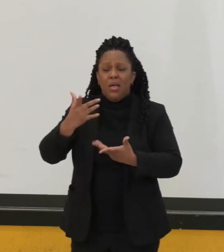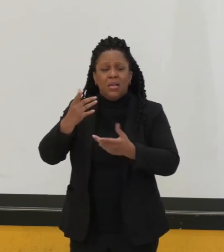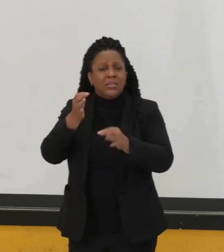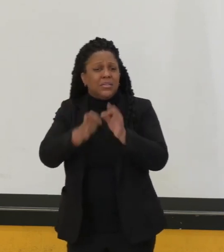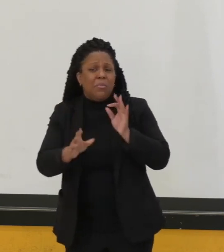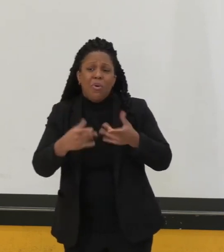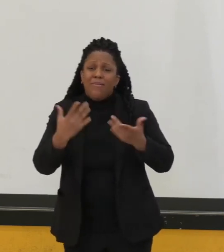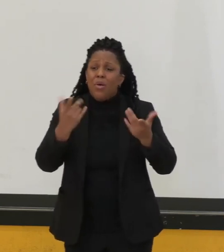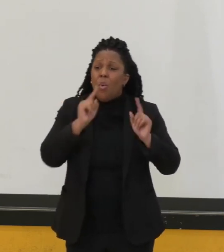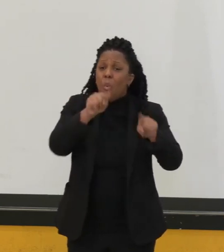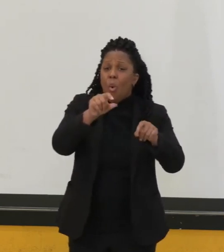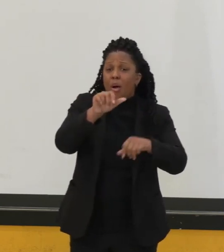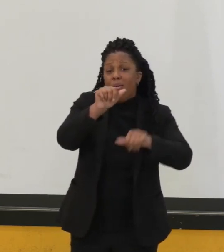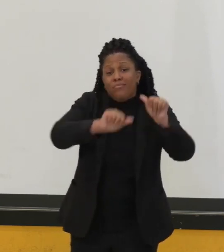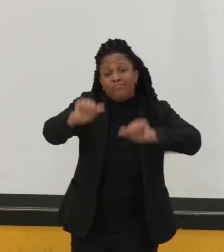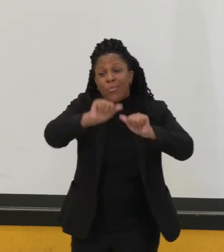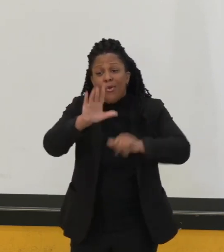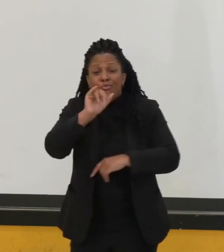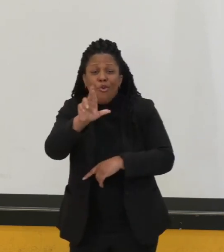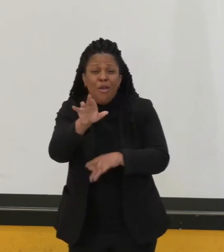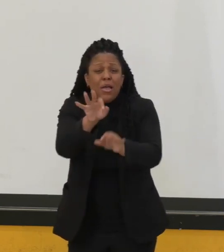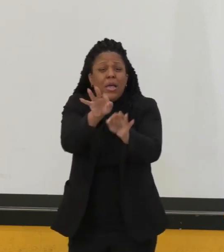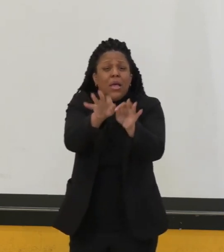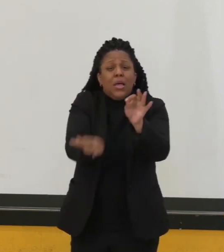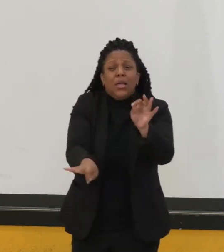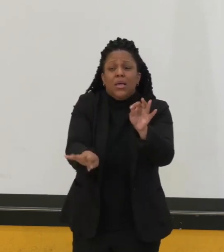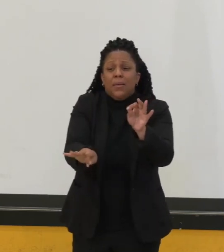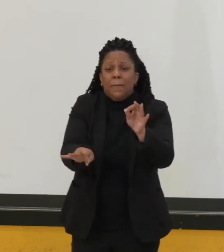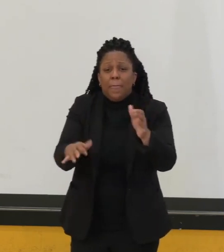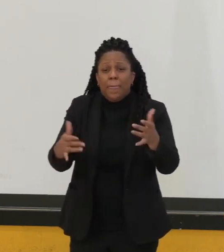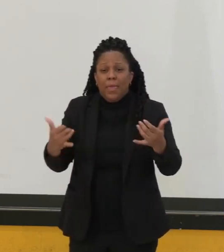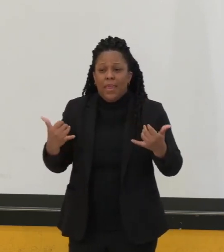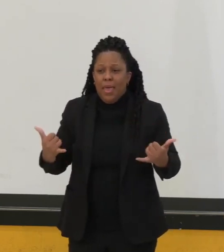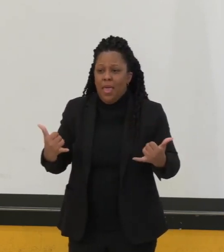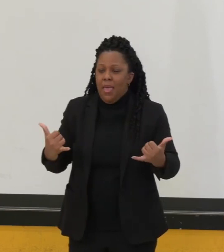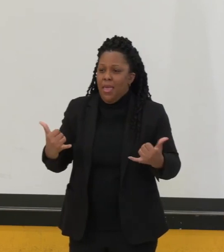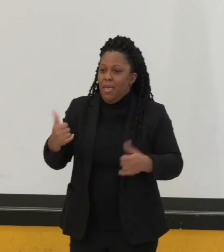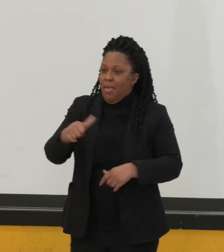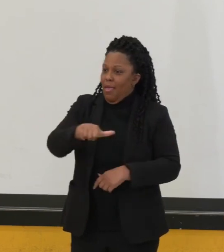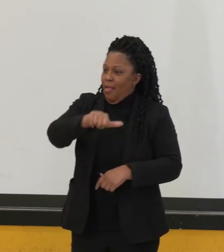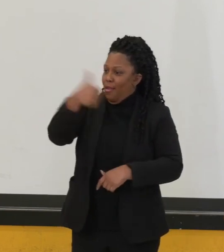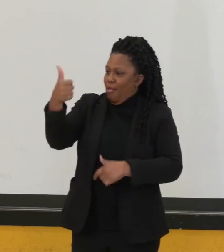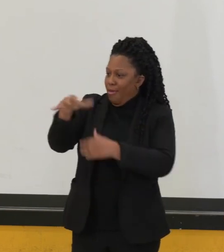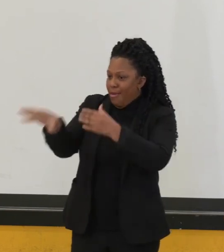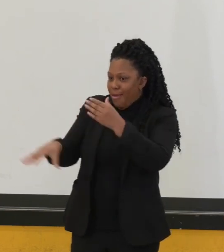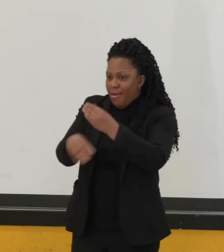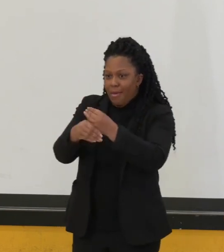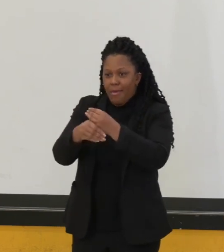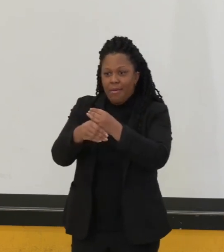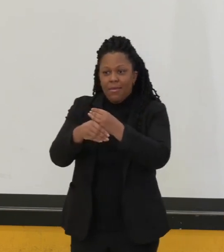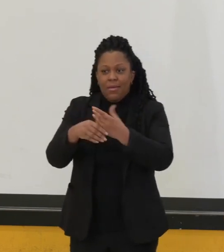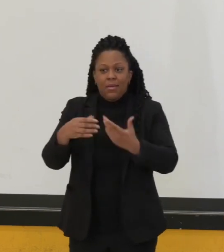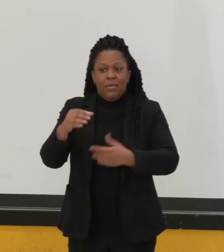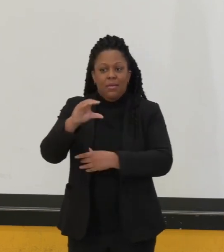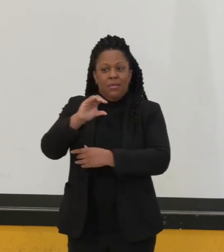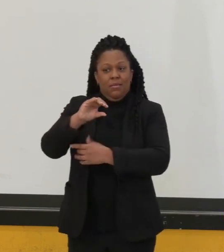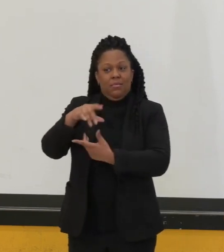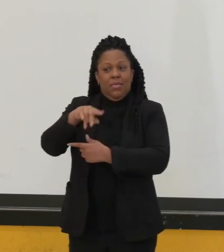name added to Philando, Jamar, George,